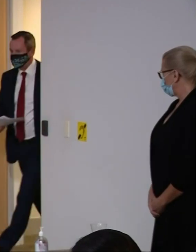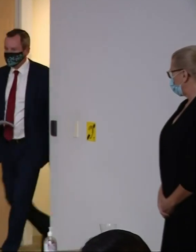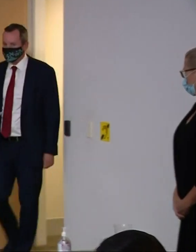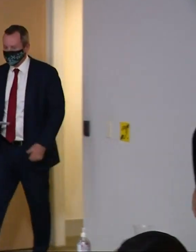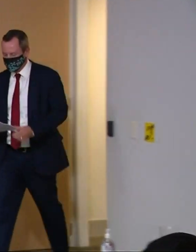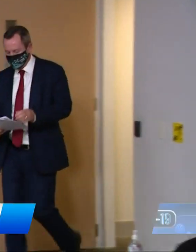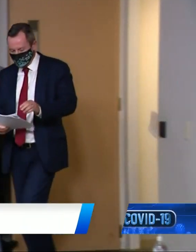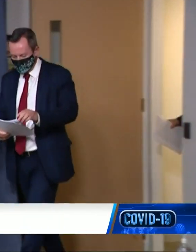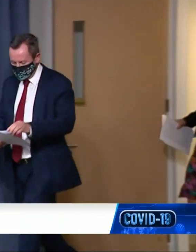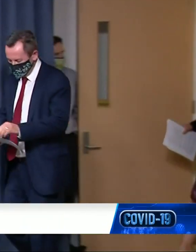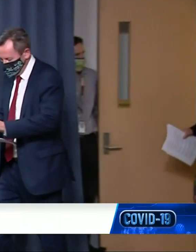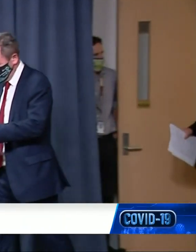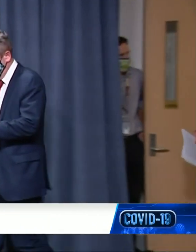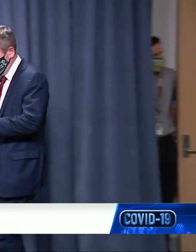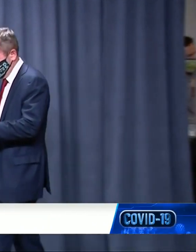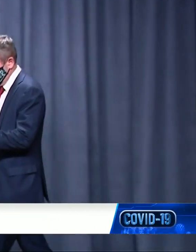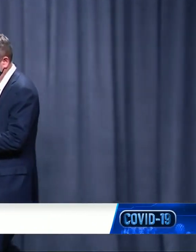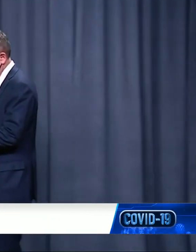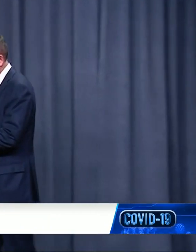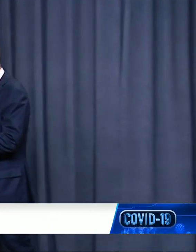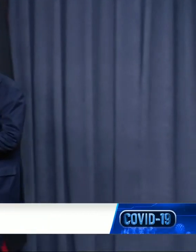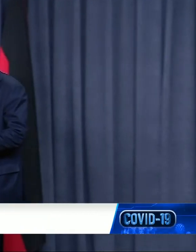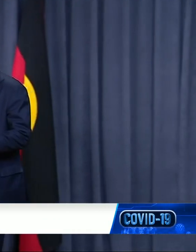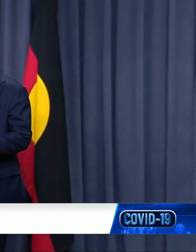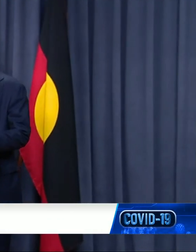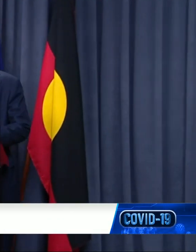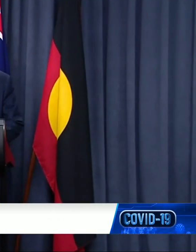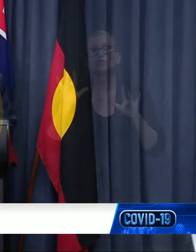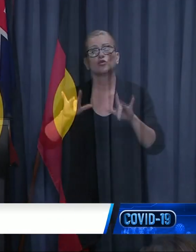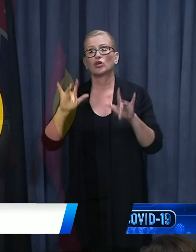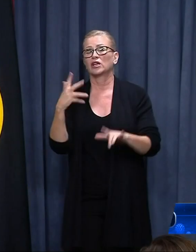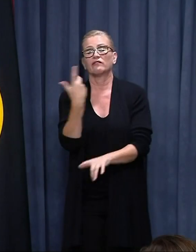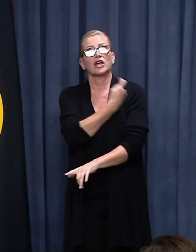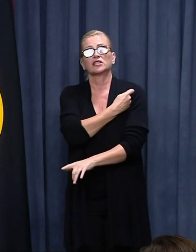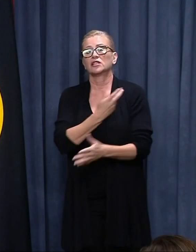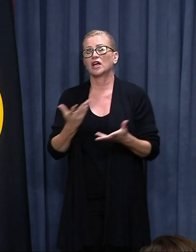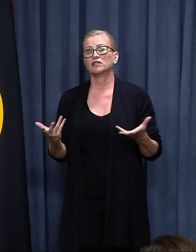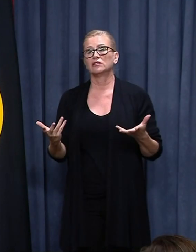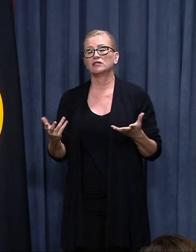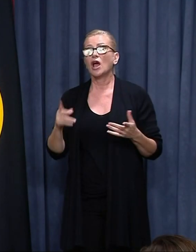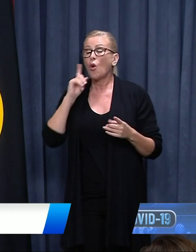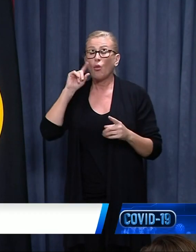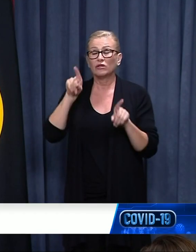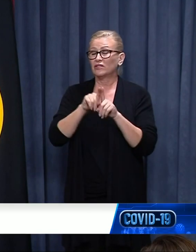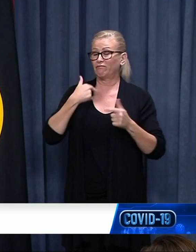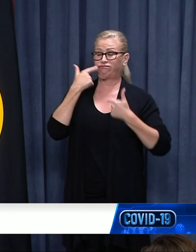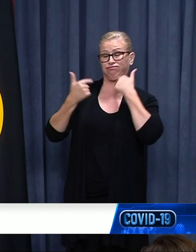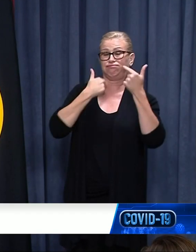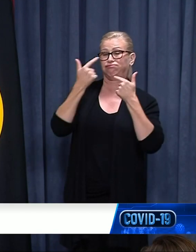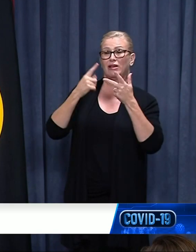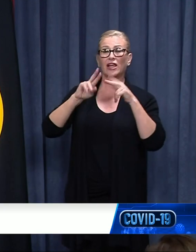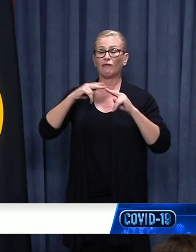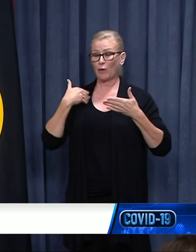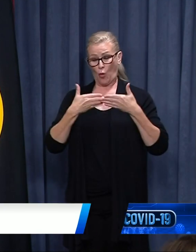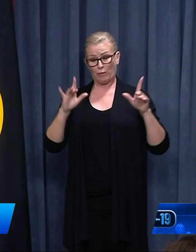A snap late-night press conference delivering a bitter pill to swallow. It would be reckless and irresponsible to open up